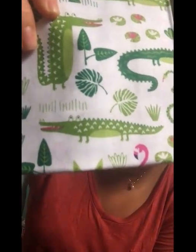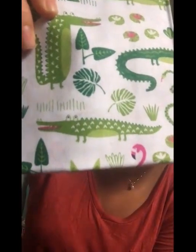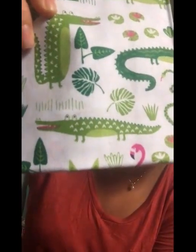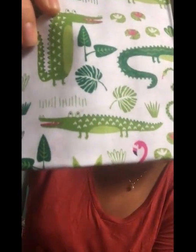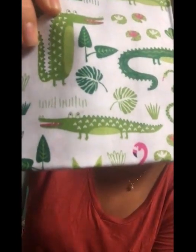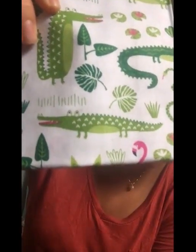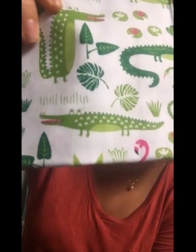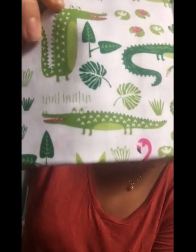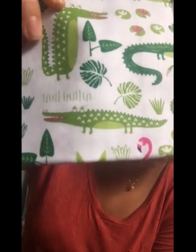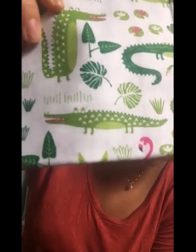crocodile.